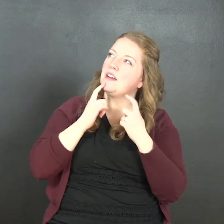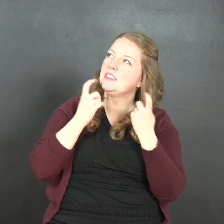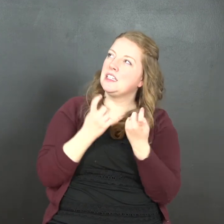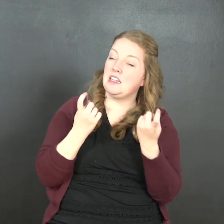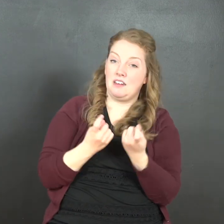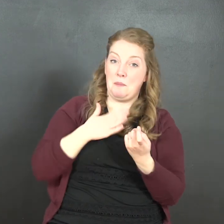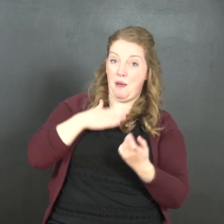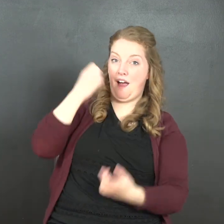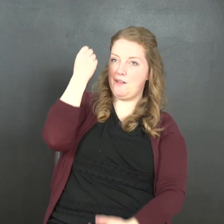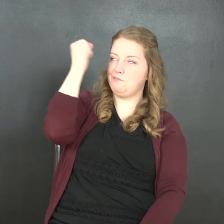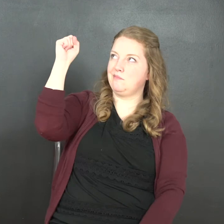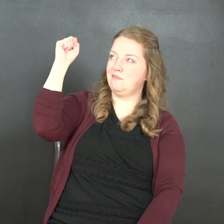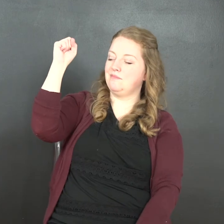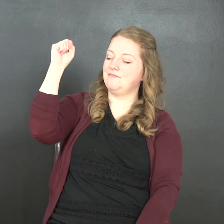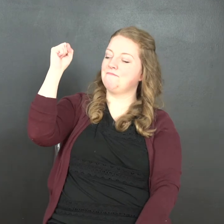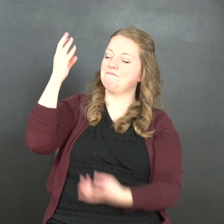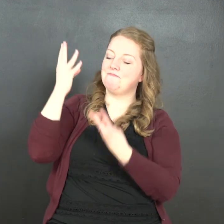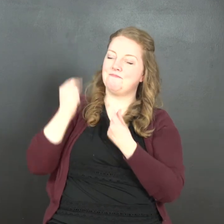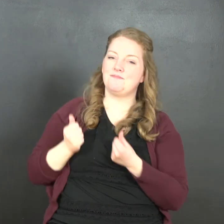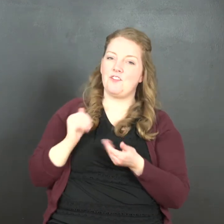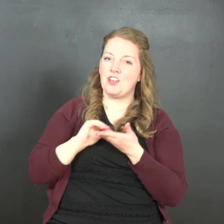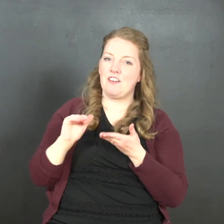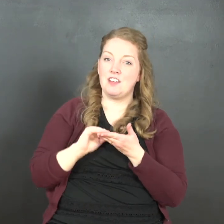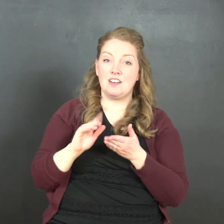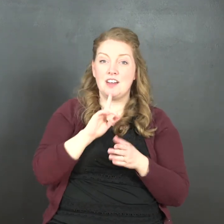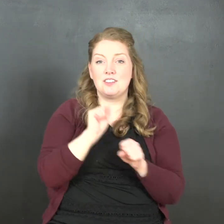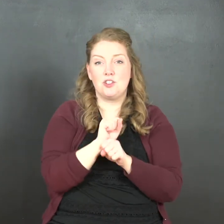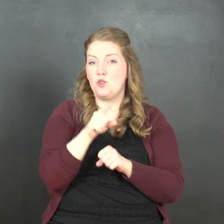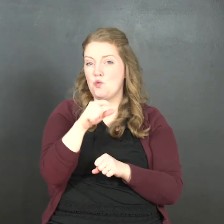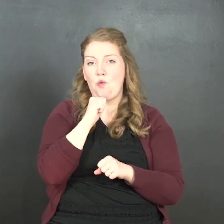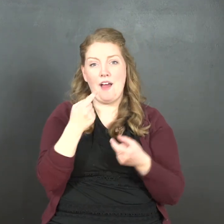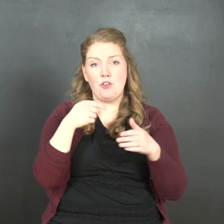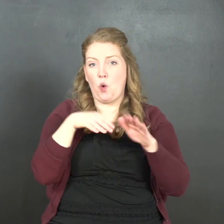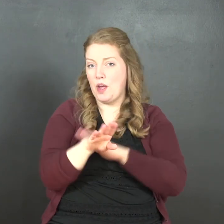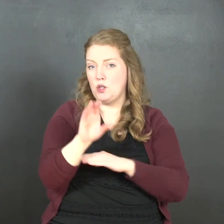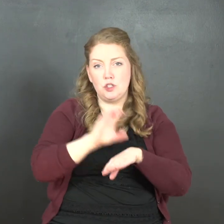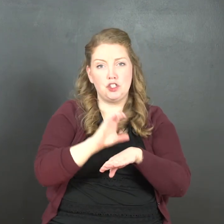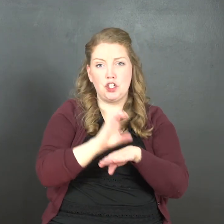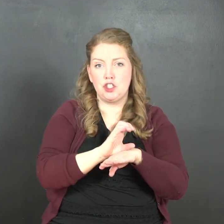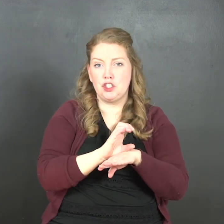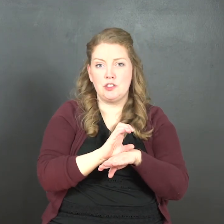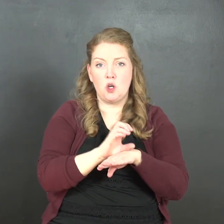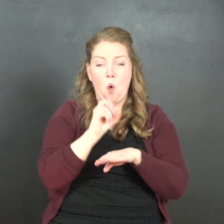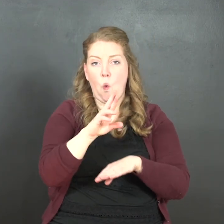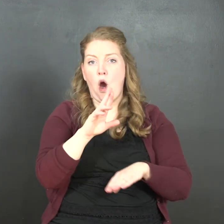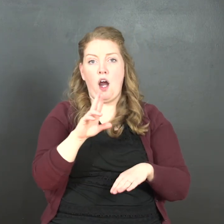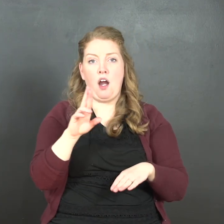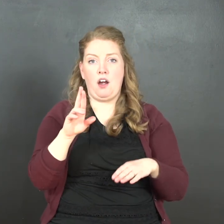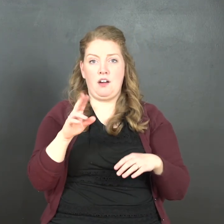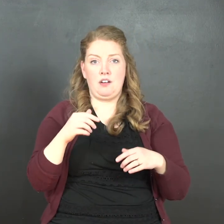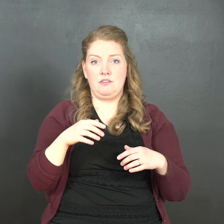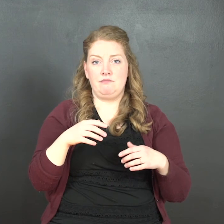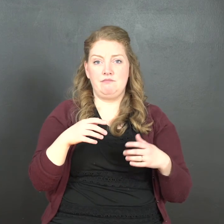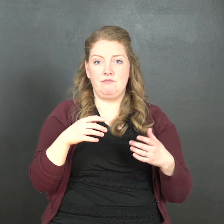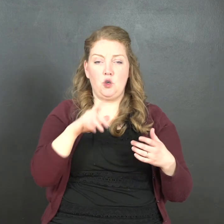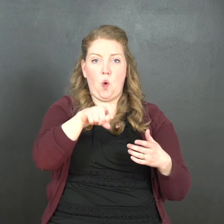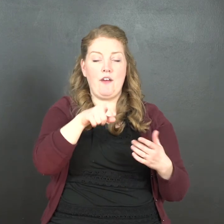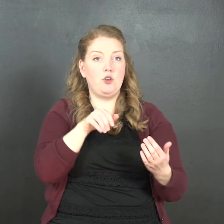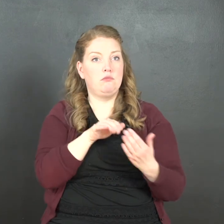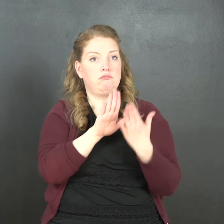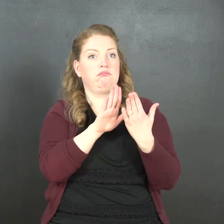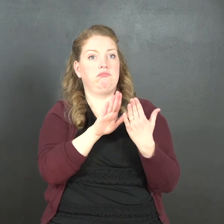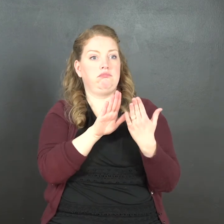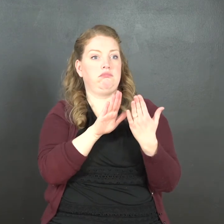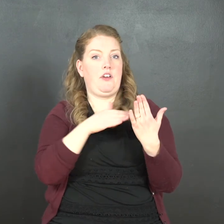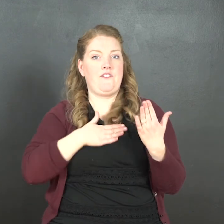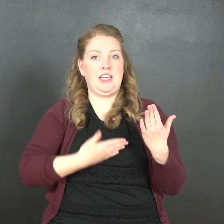church somewhere. You don't have to stand in front of me or another priest to know the freedom that Jesus offers. But if you'll cry out to him and you